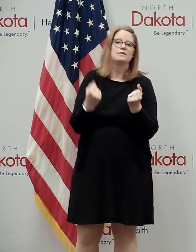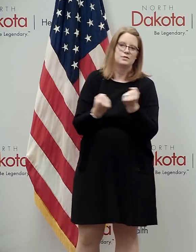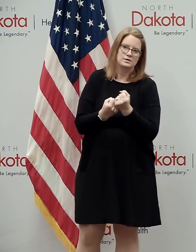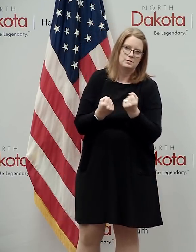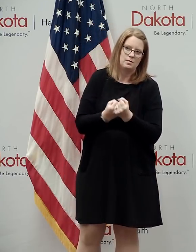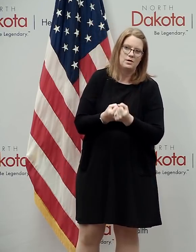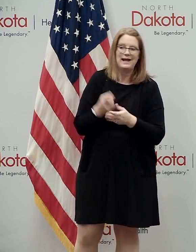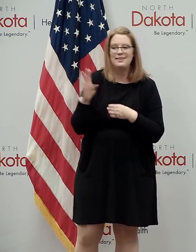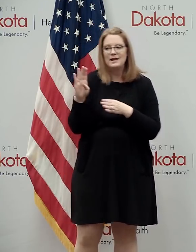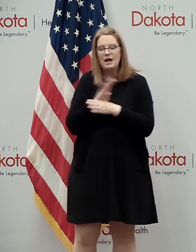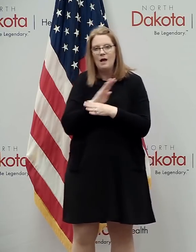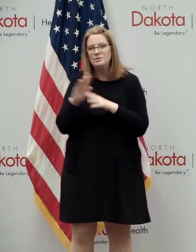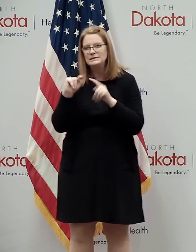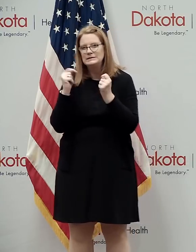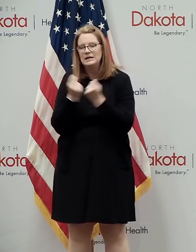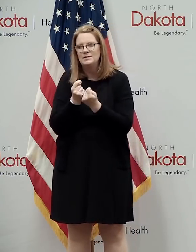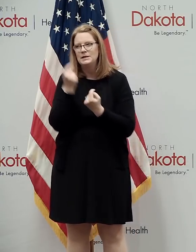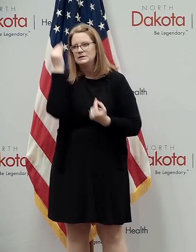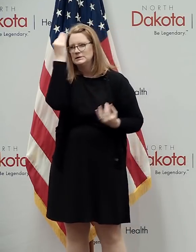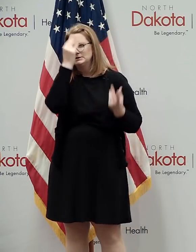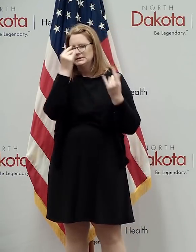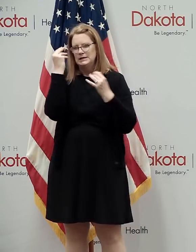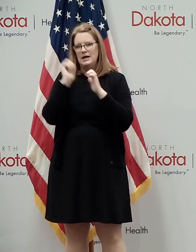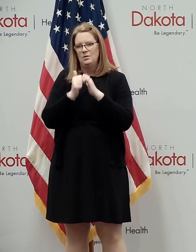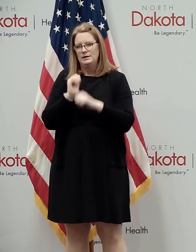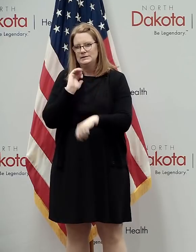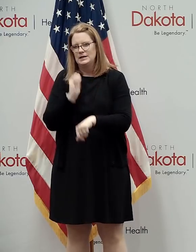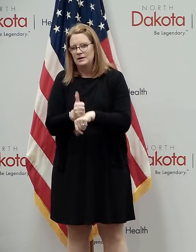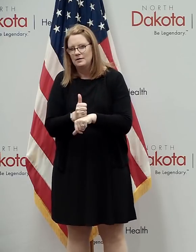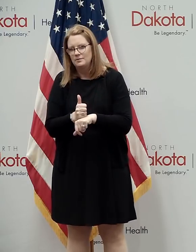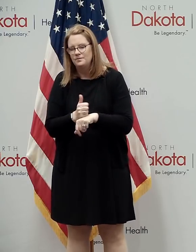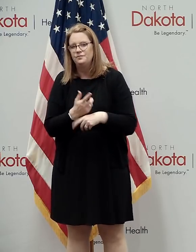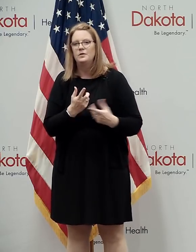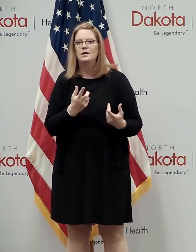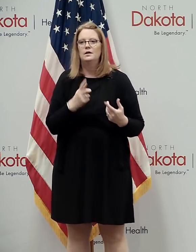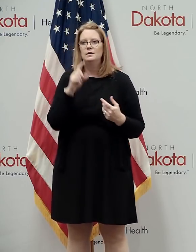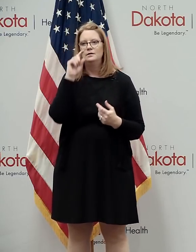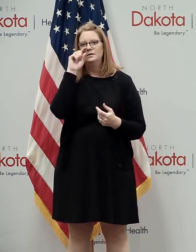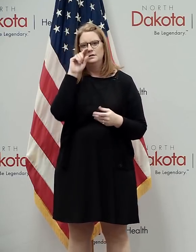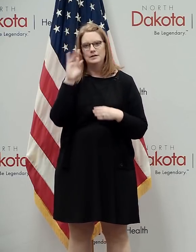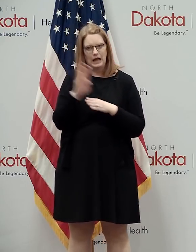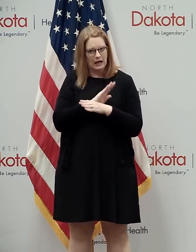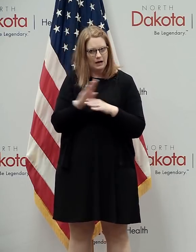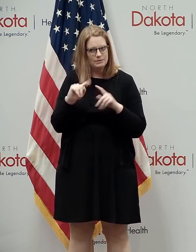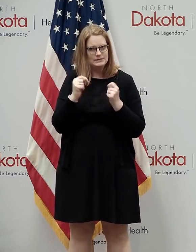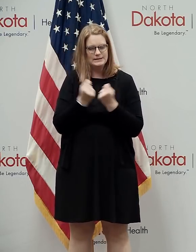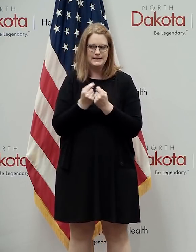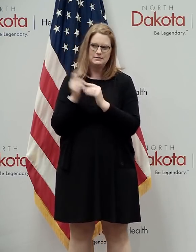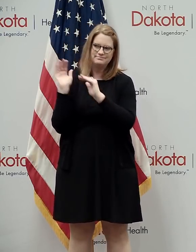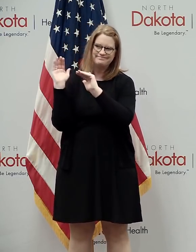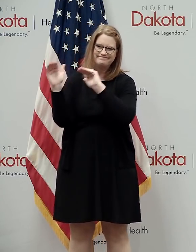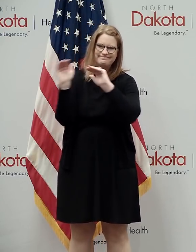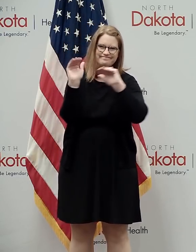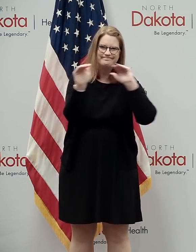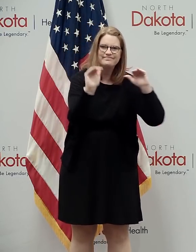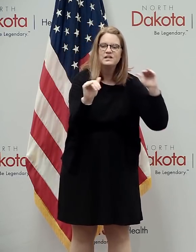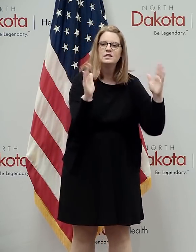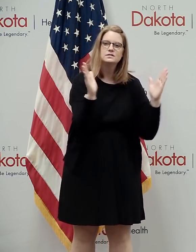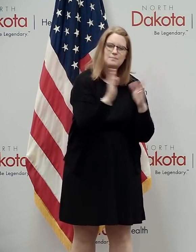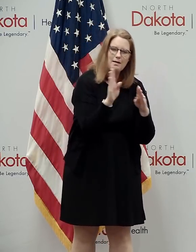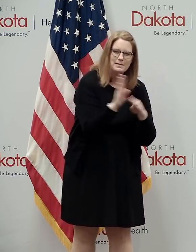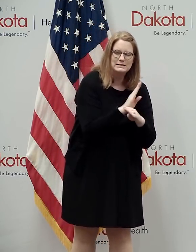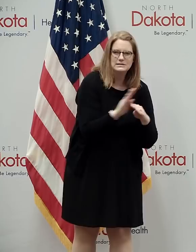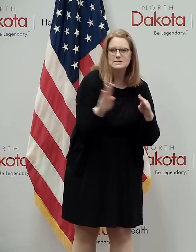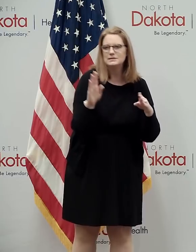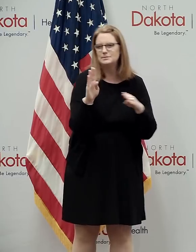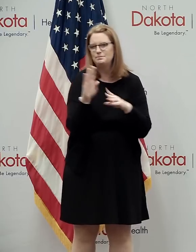team's thoughtfulness in developing this. I know that the Commerce team talked to business leaders and small businesses and business